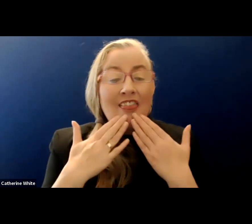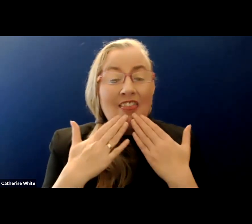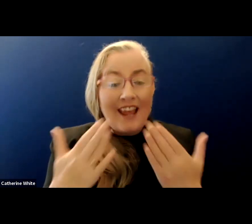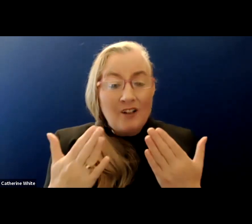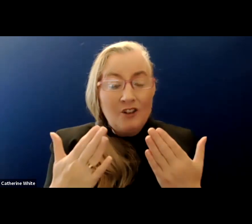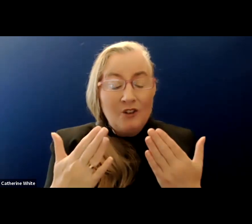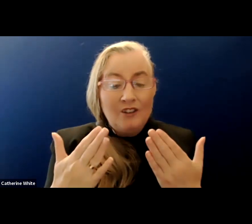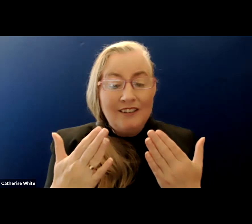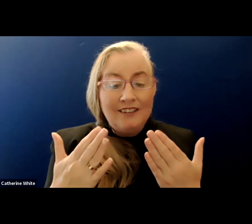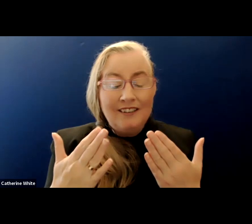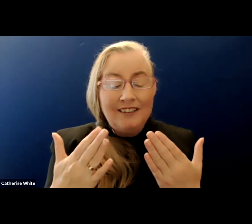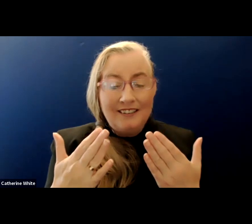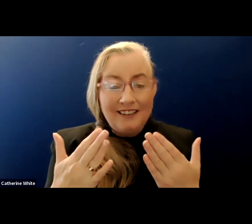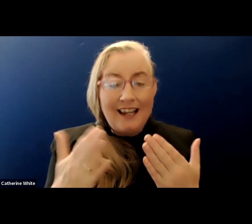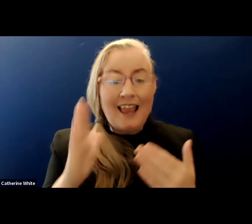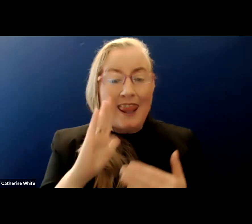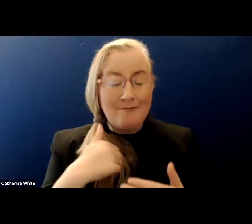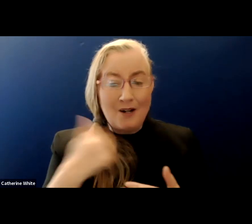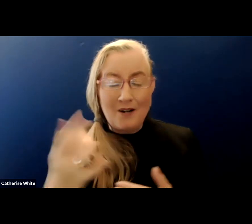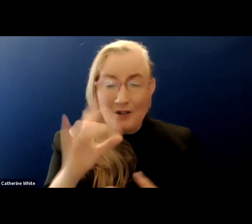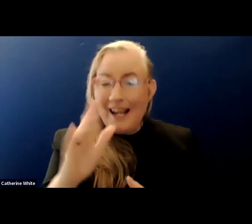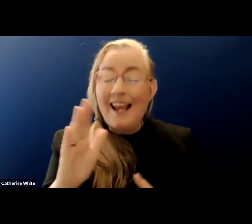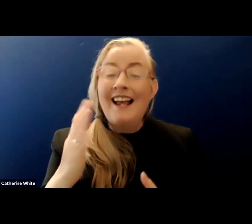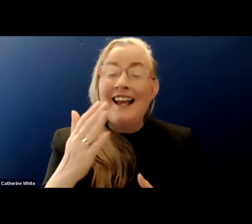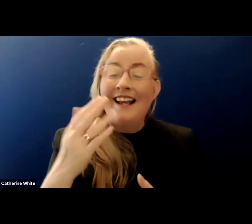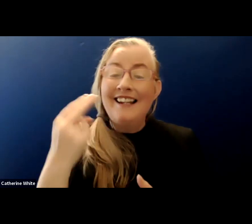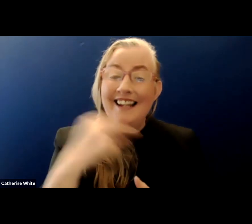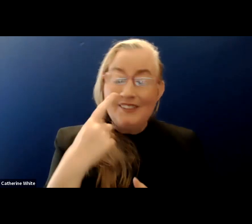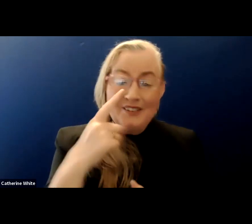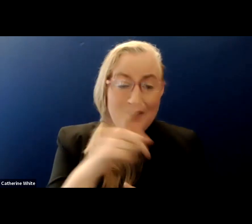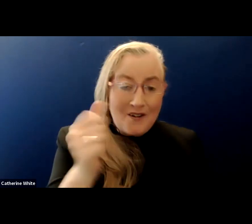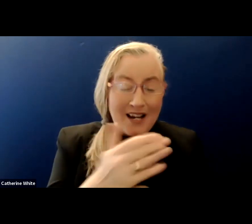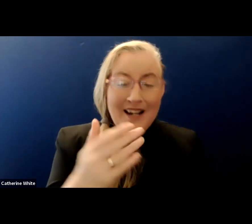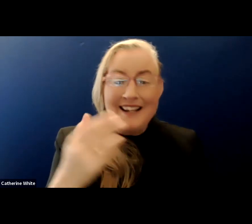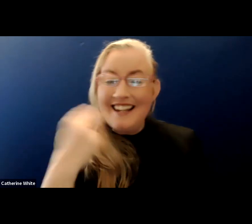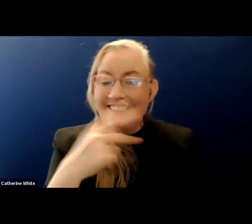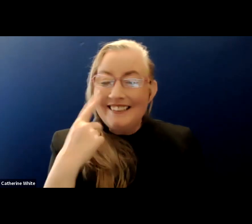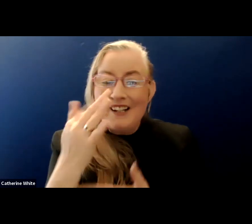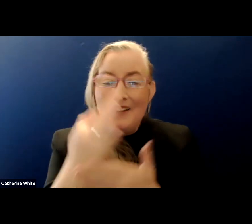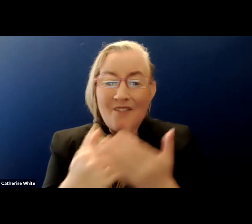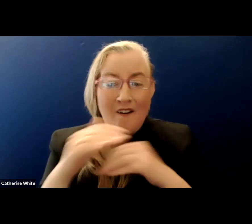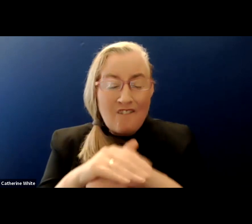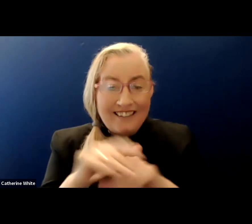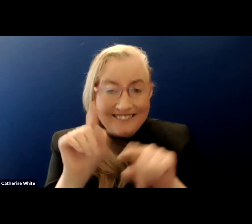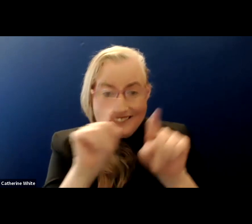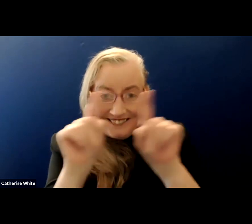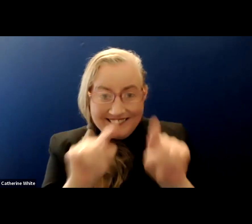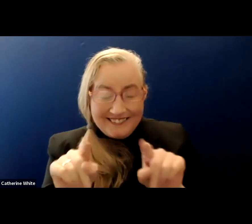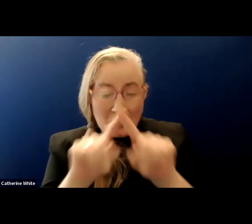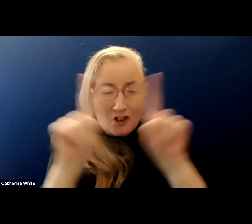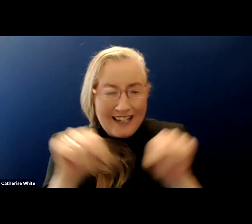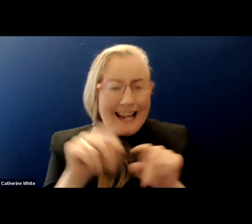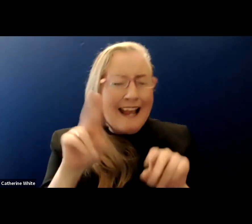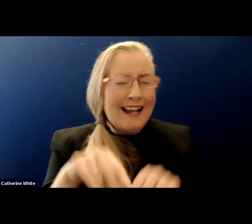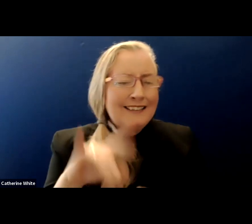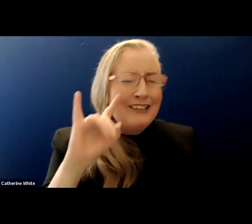ask the question. Hello to everyone. Nice to see a few friends together on the screen and to hear Ray's